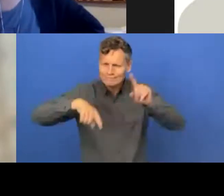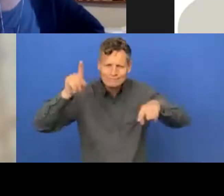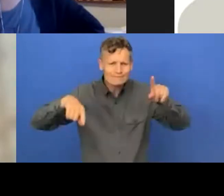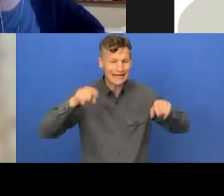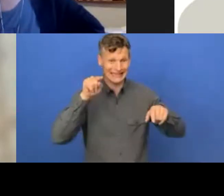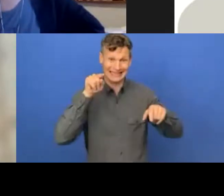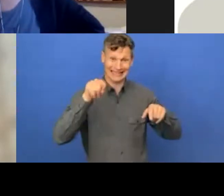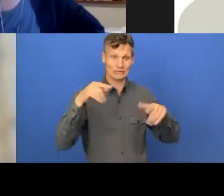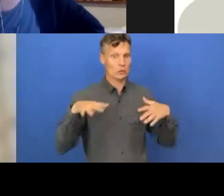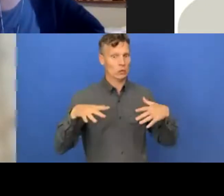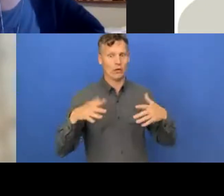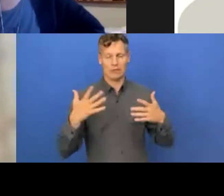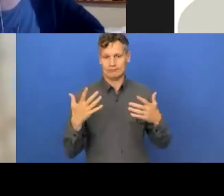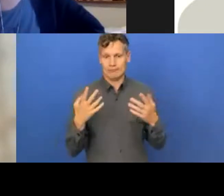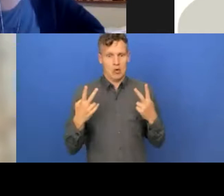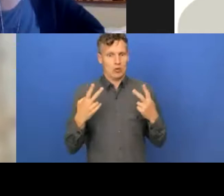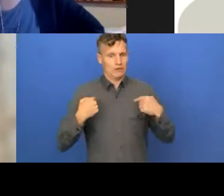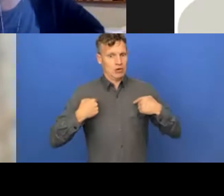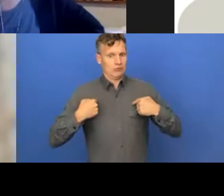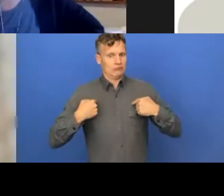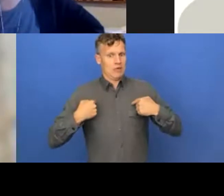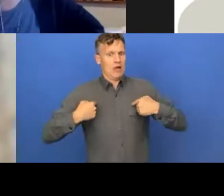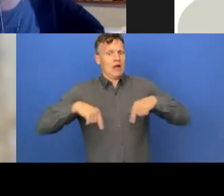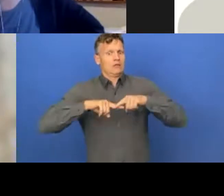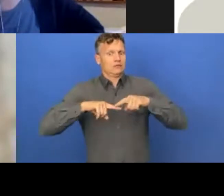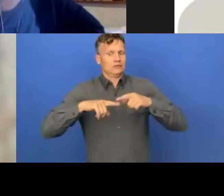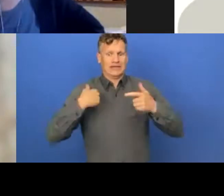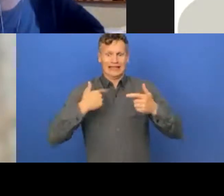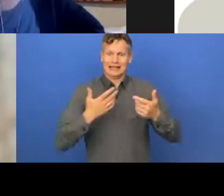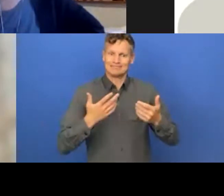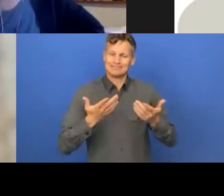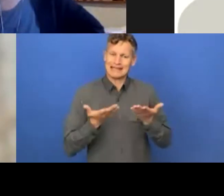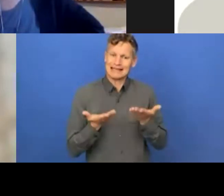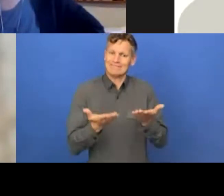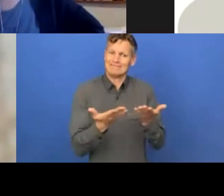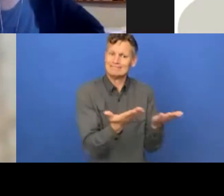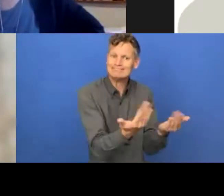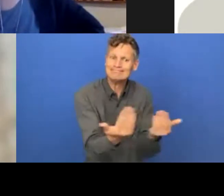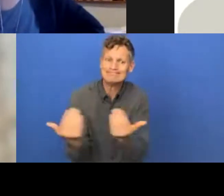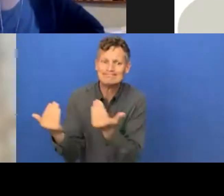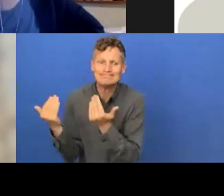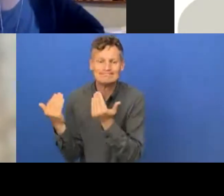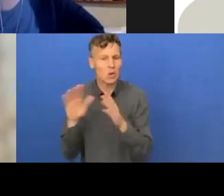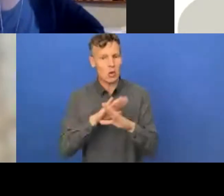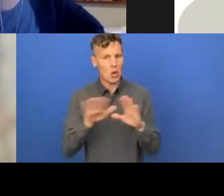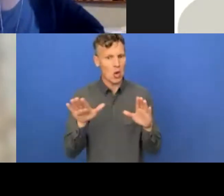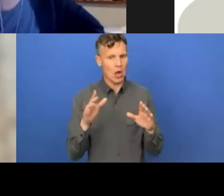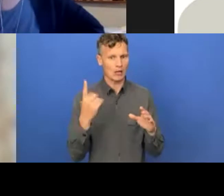as agents ensuring that no one gets left behind, and we implement the human rights approach